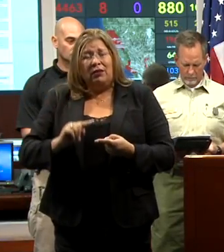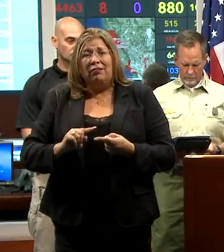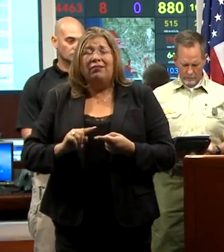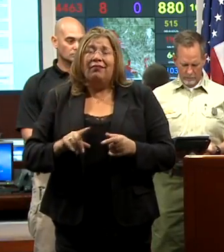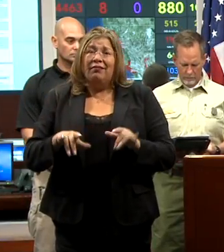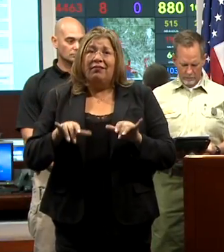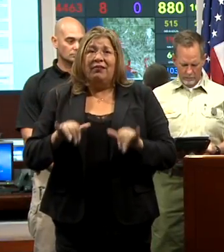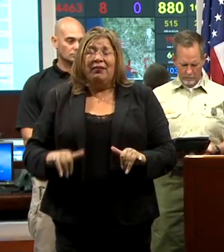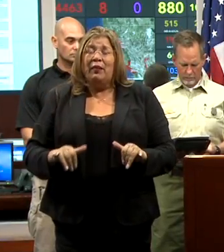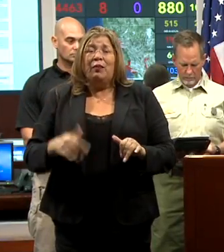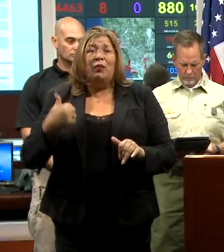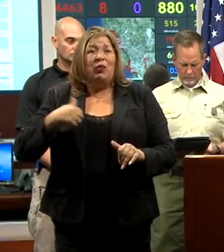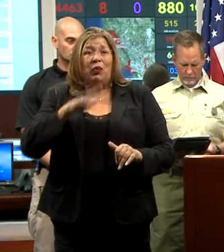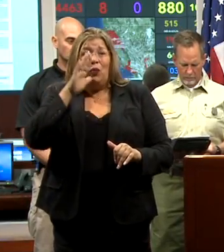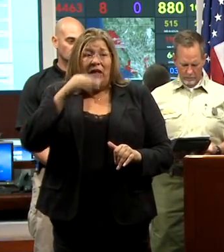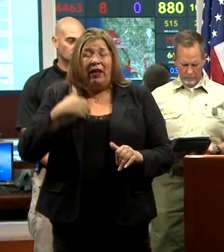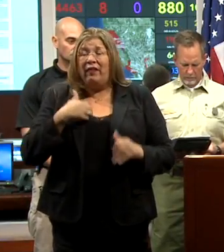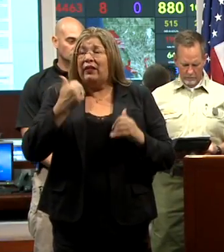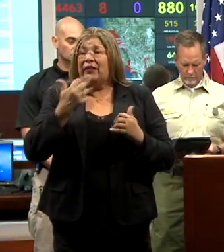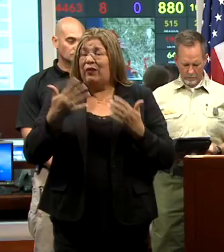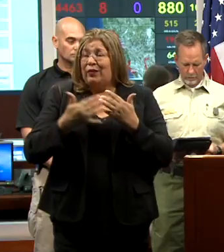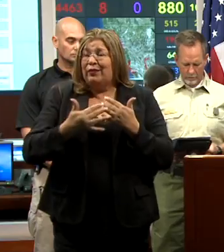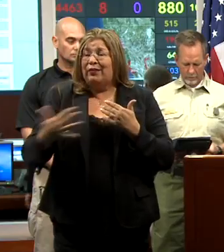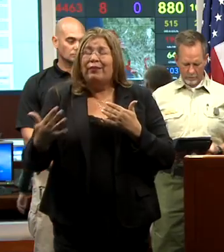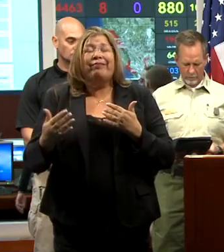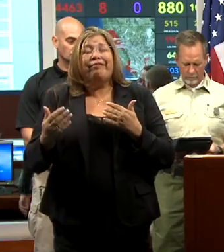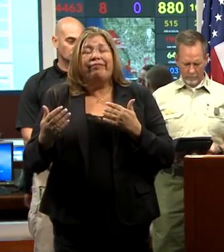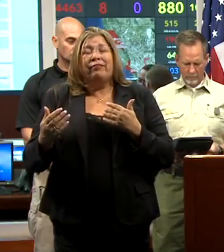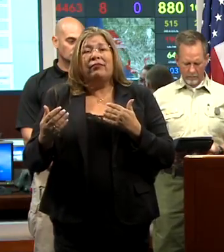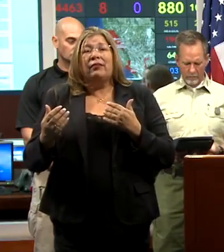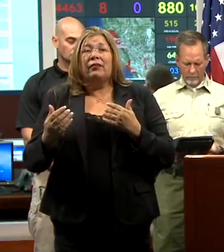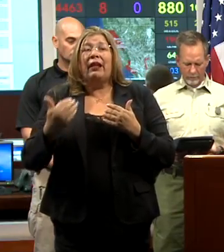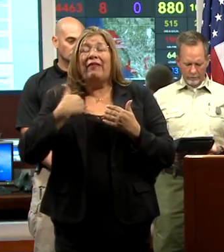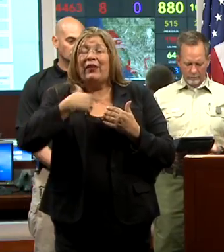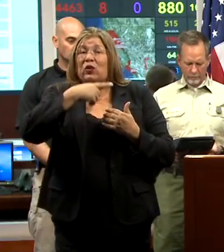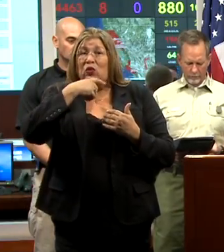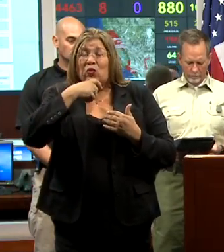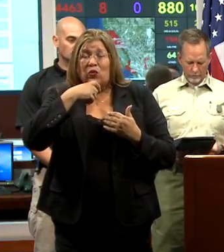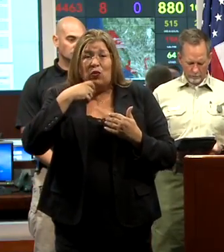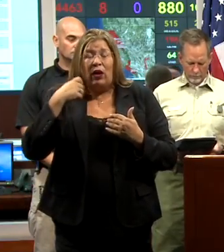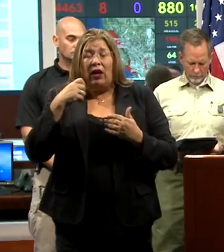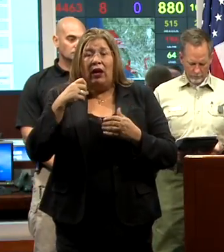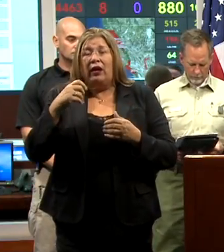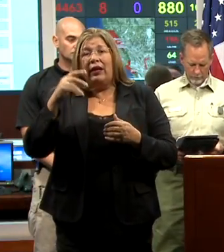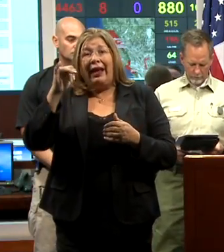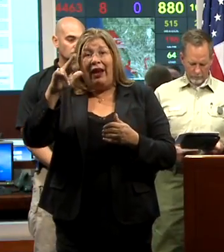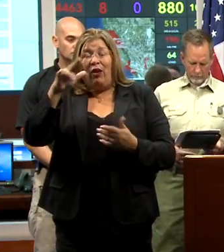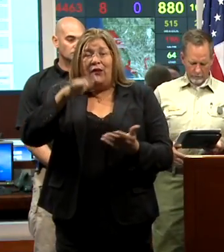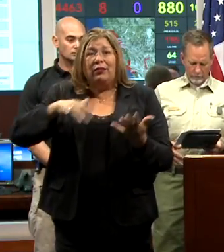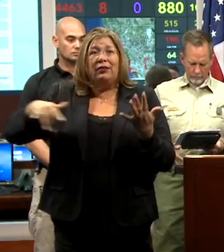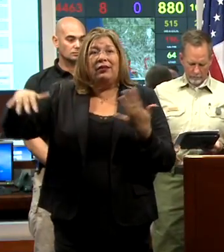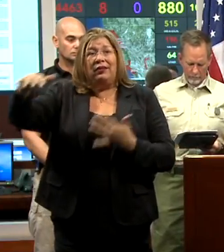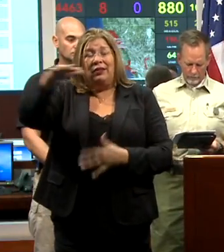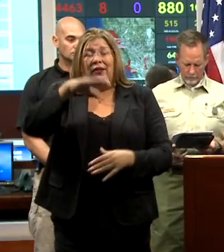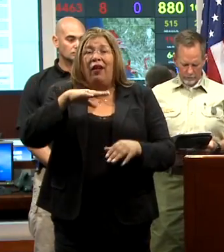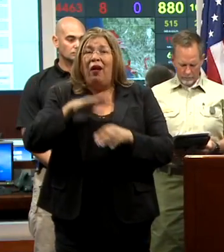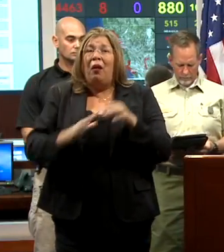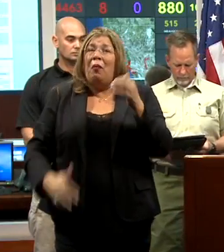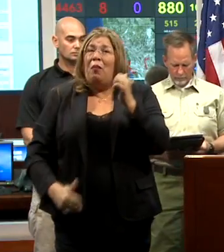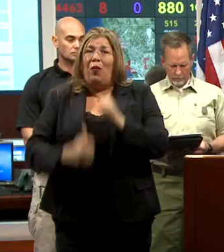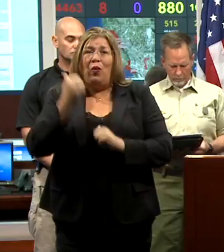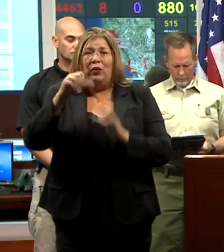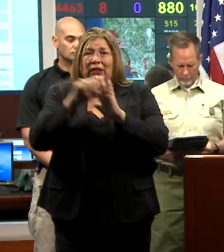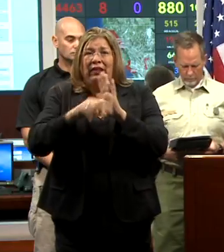be left for a number of days with a significant dry air mass over most of the state